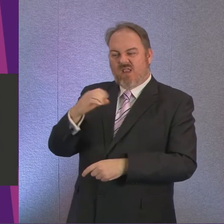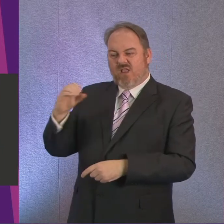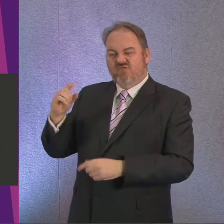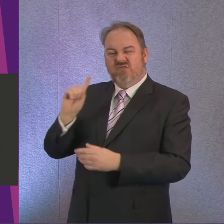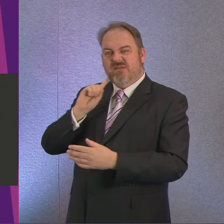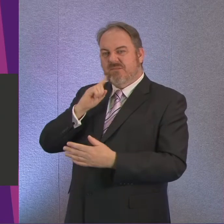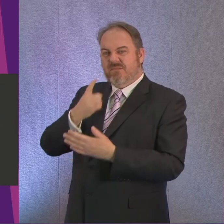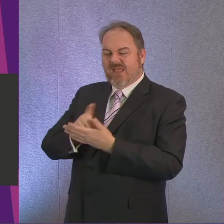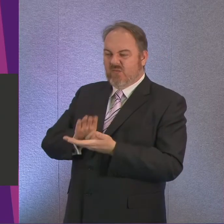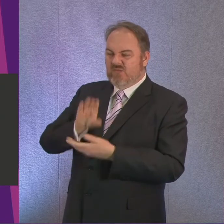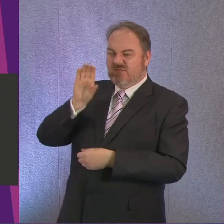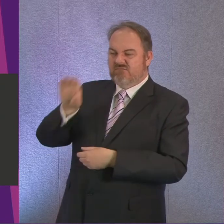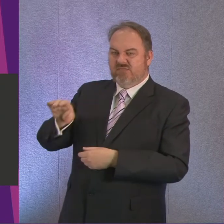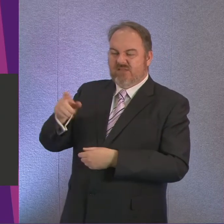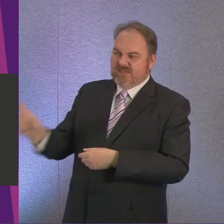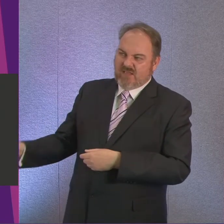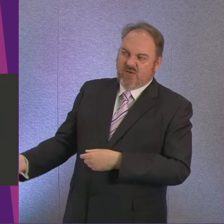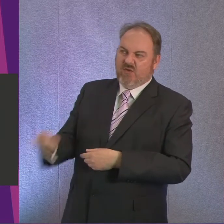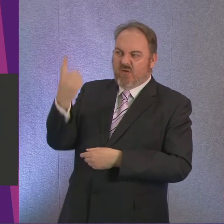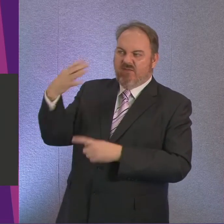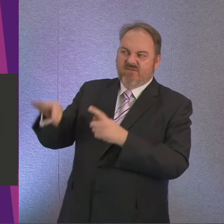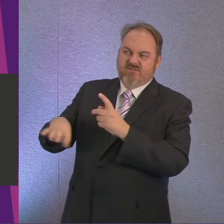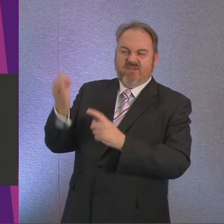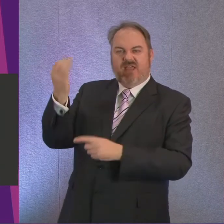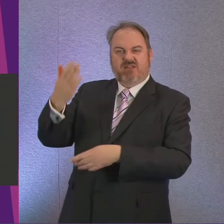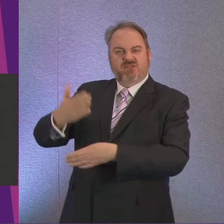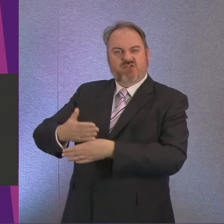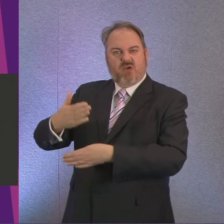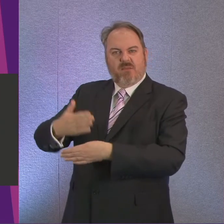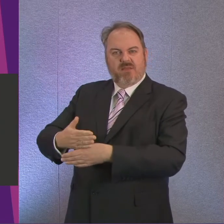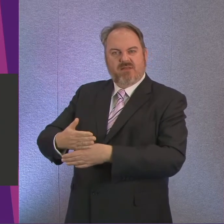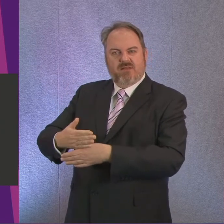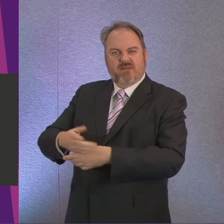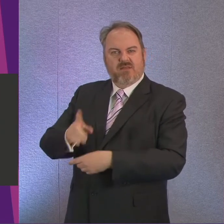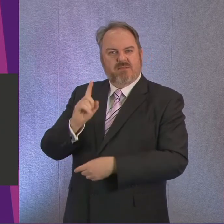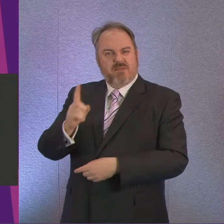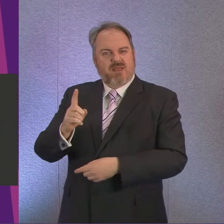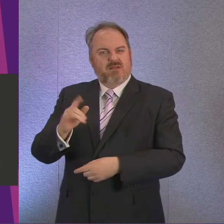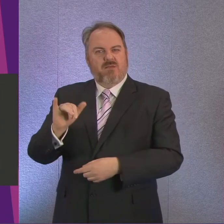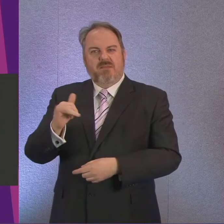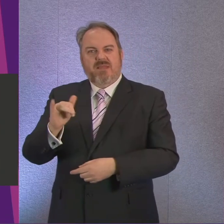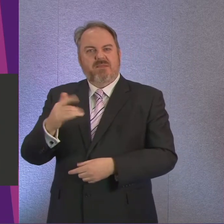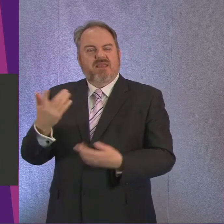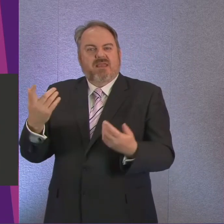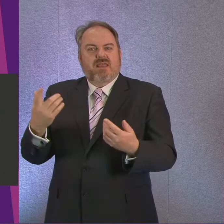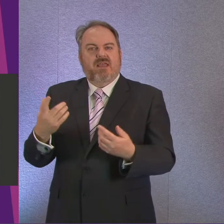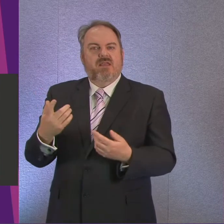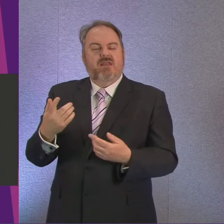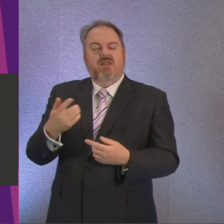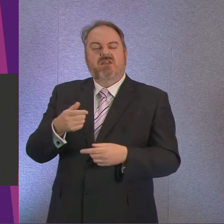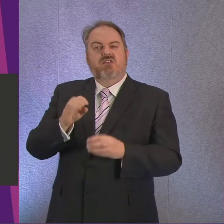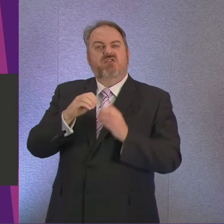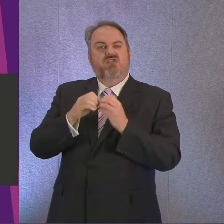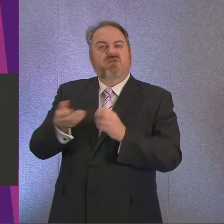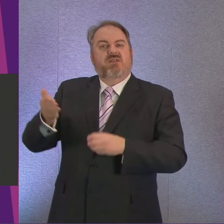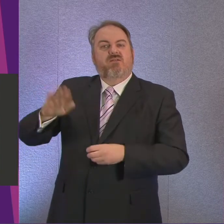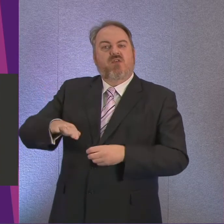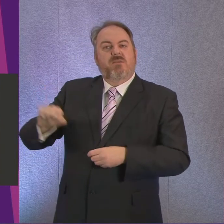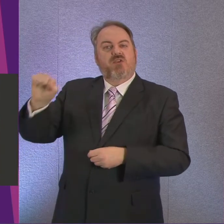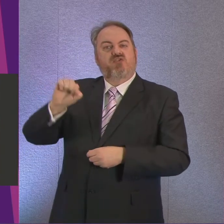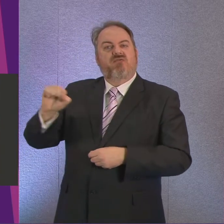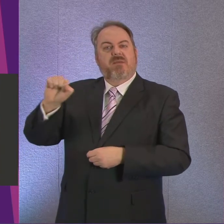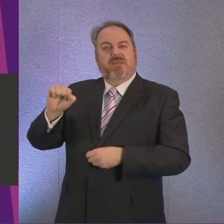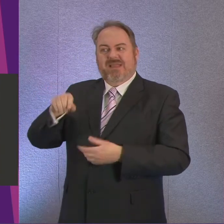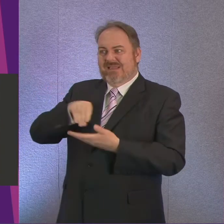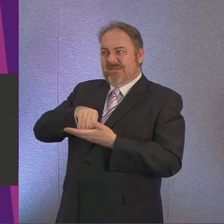job if they are an EU student, or in the case of a student who paid their own course fees rather than going through SAS, being told they